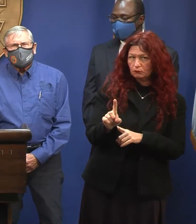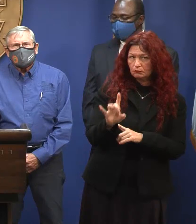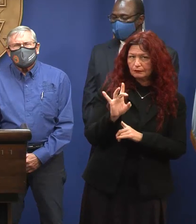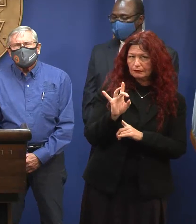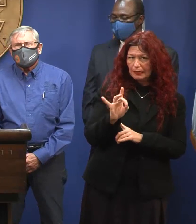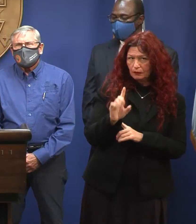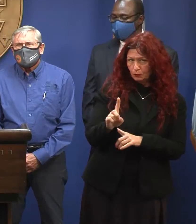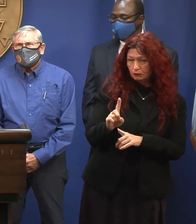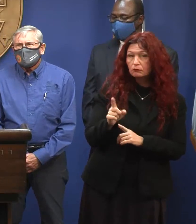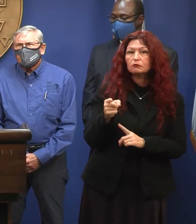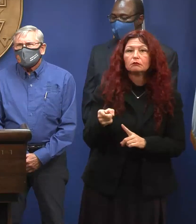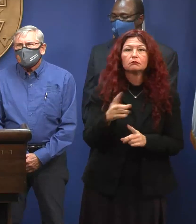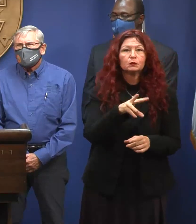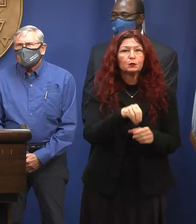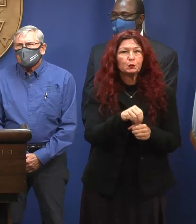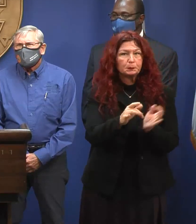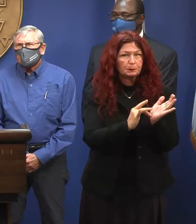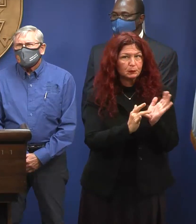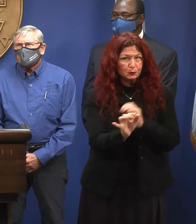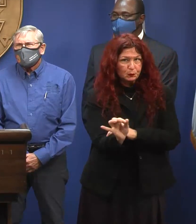the capacity to house up to